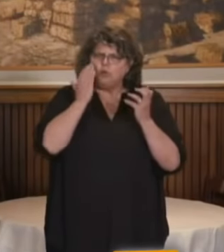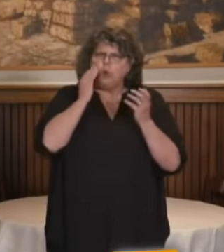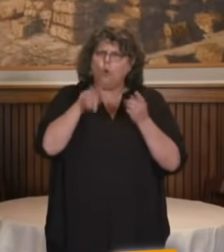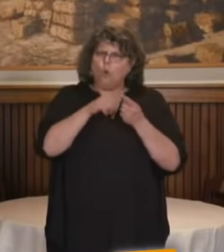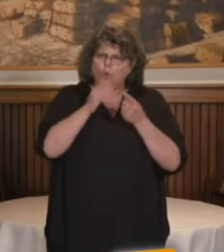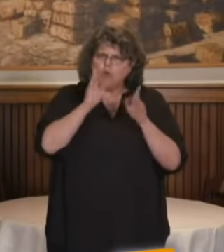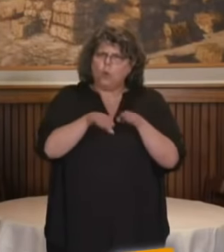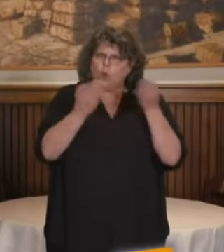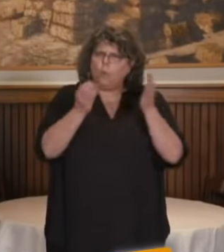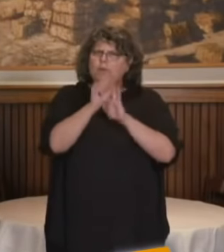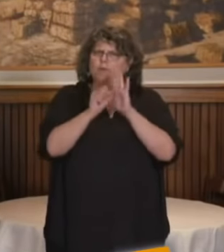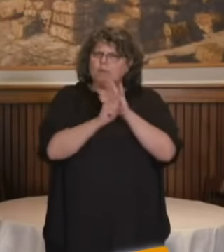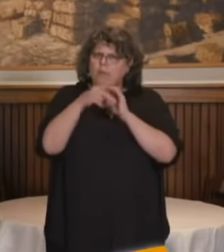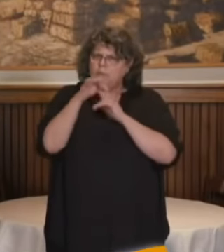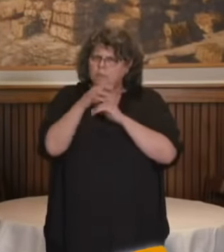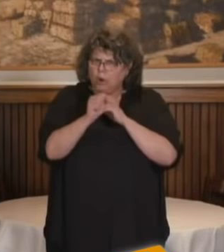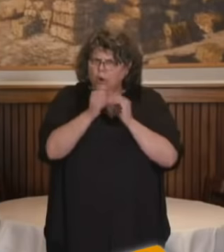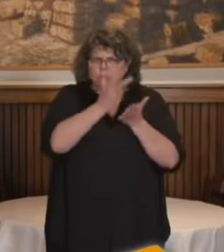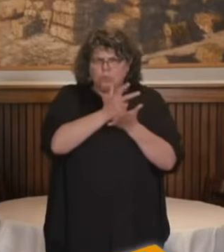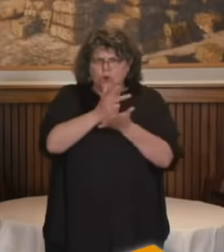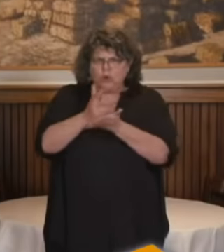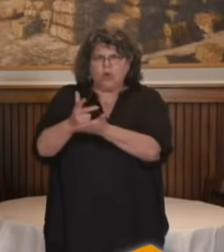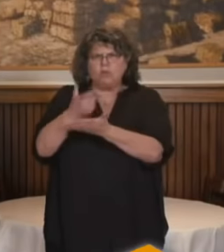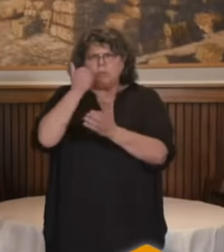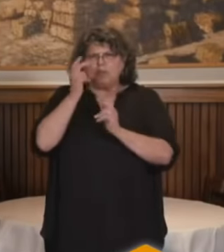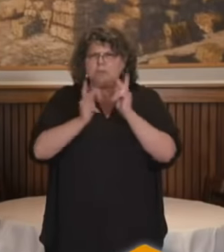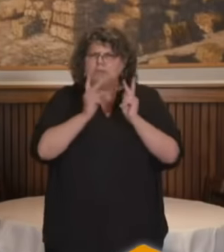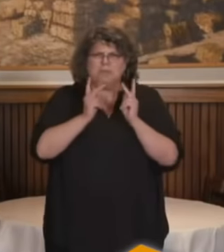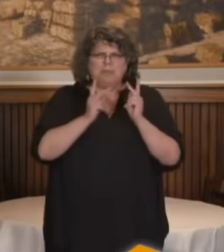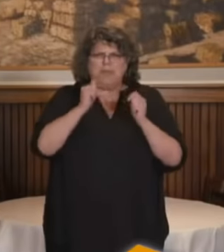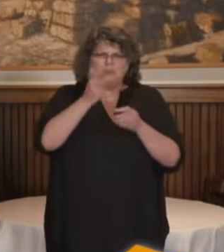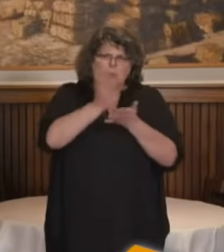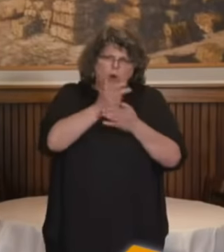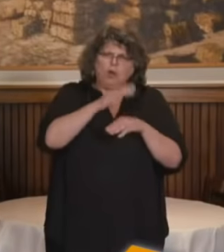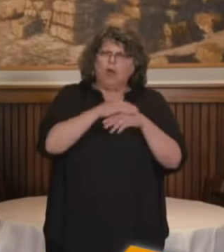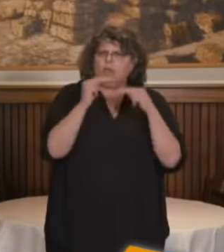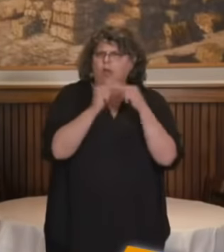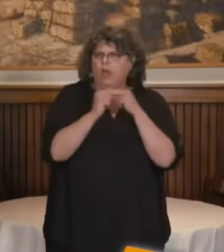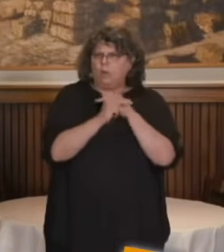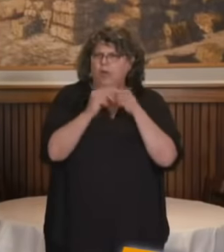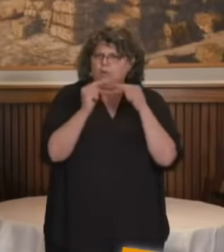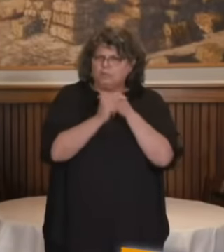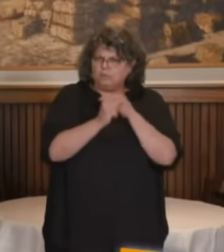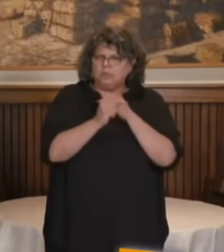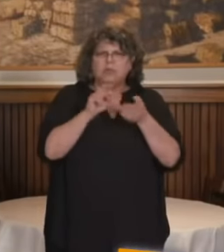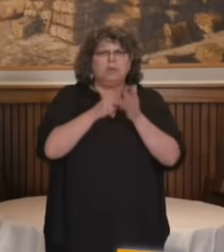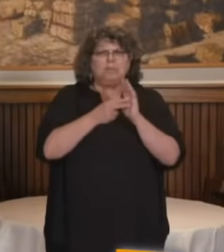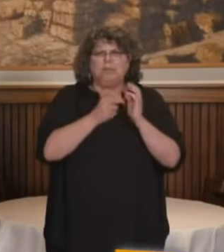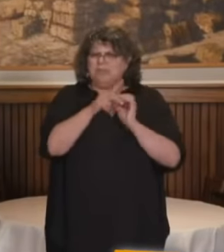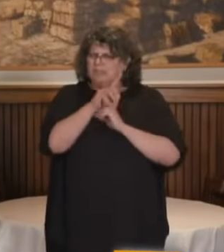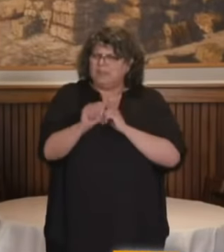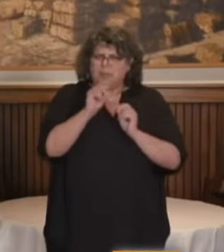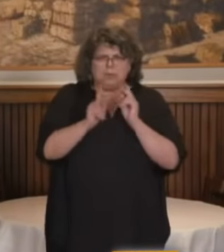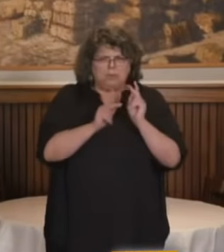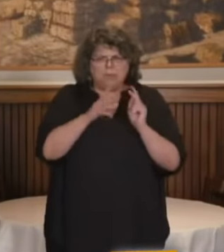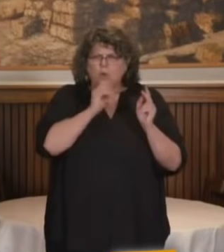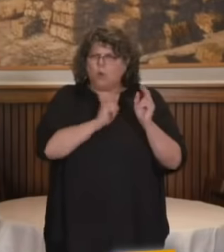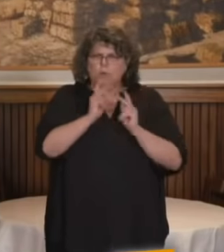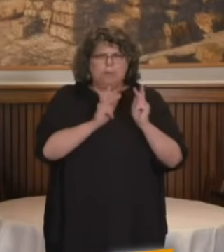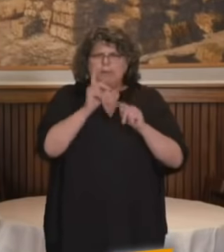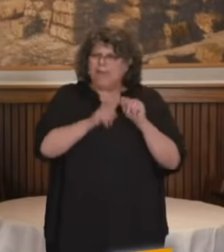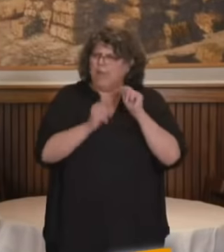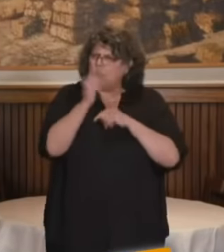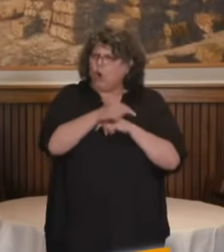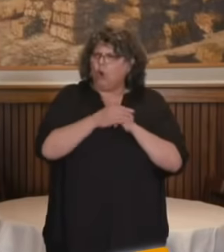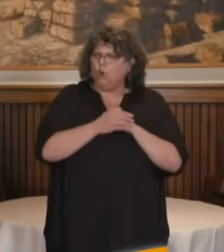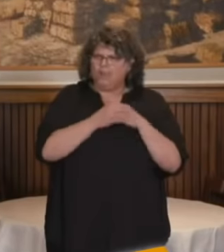when will you open up state parks parking lots, since many people are being forced to park along highways? This virtually bars access for disabled and the elderly. Isn't it time